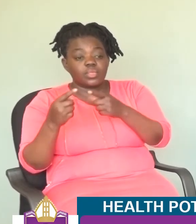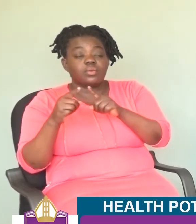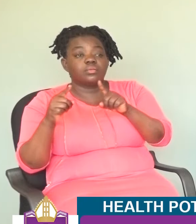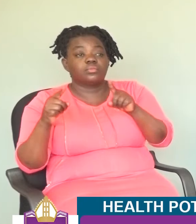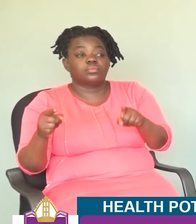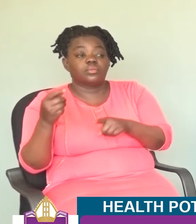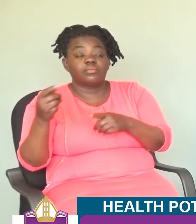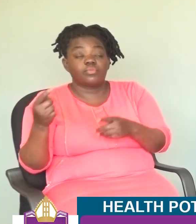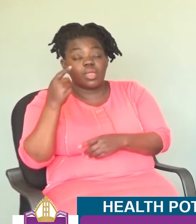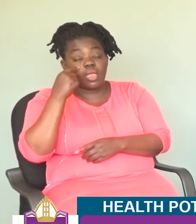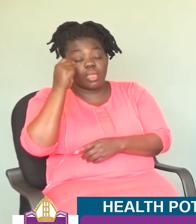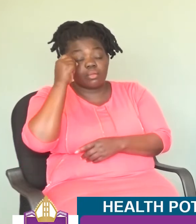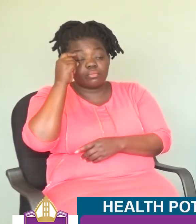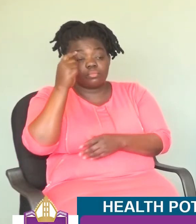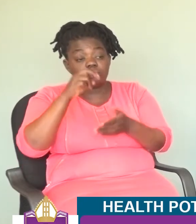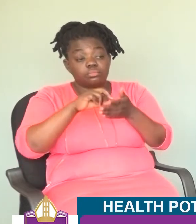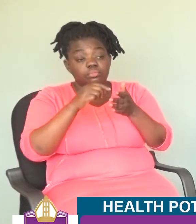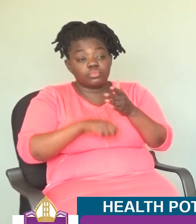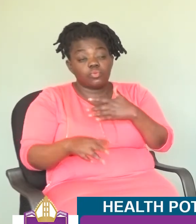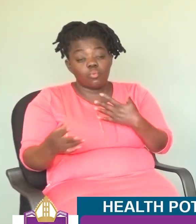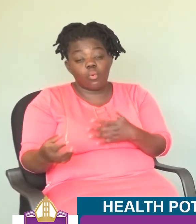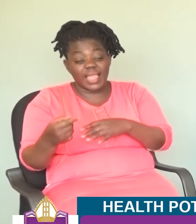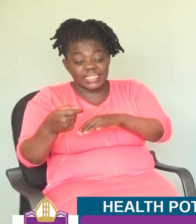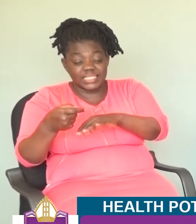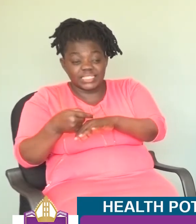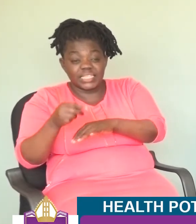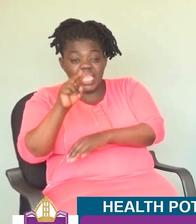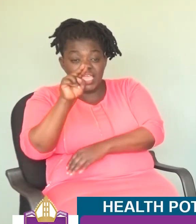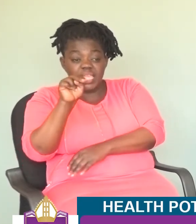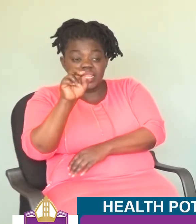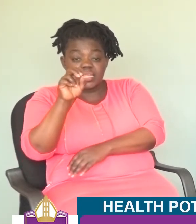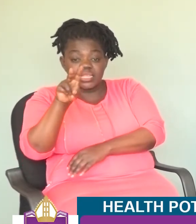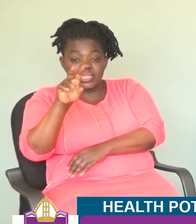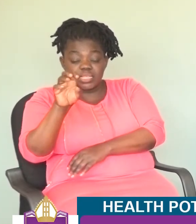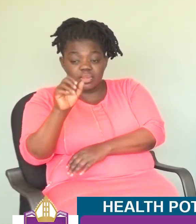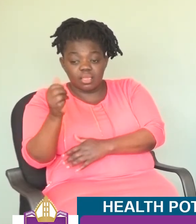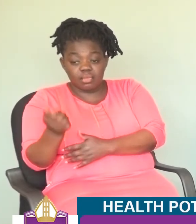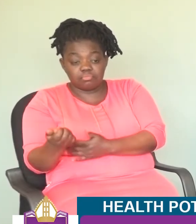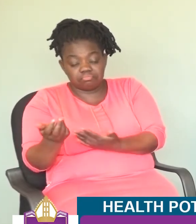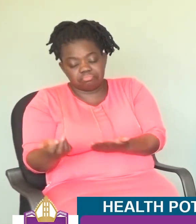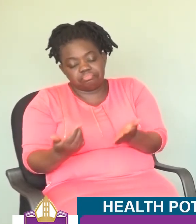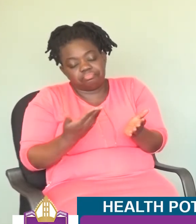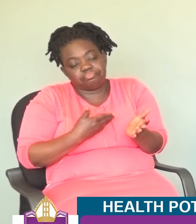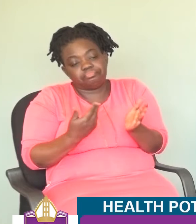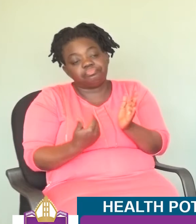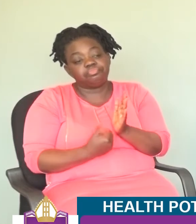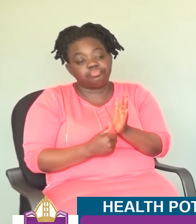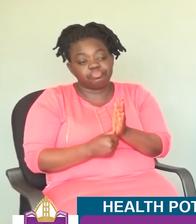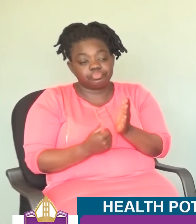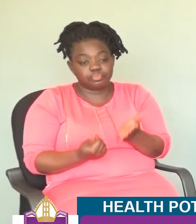beginning, if the eyelid is not open, which means that the nerves, which are actually supposed to close the eye and move it up and down, may have a problem.